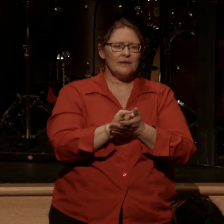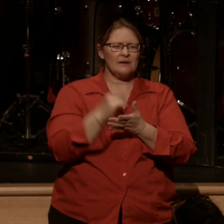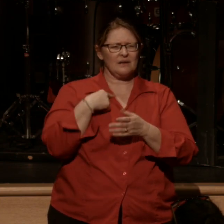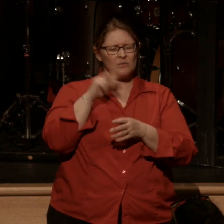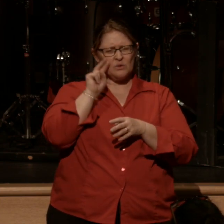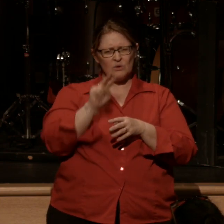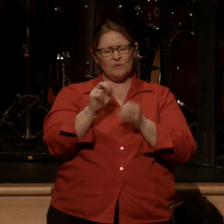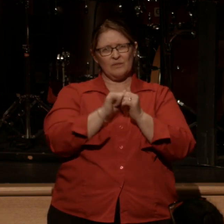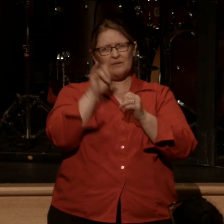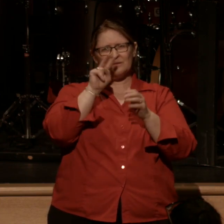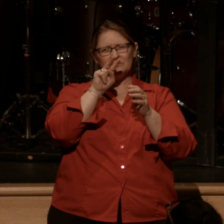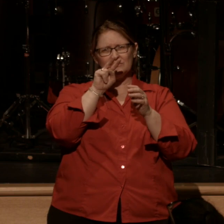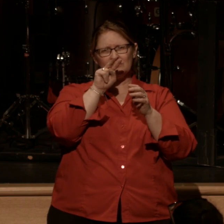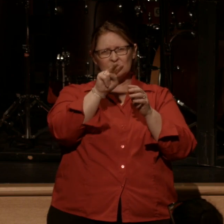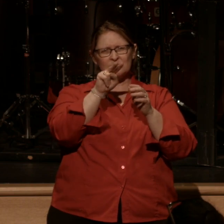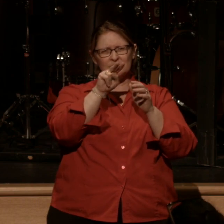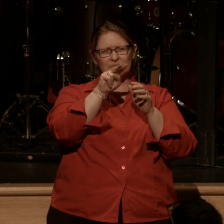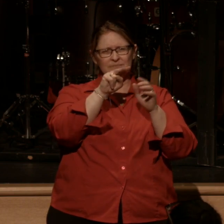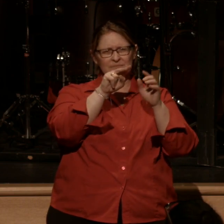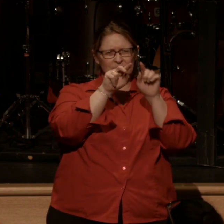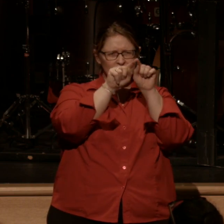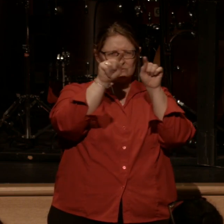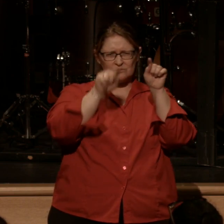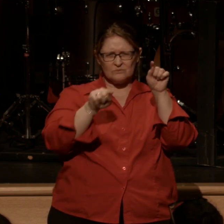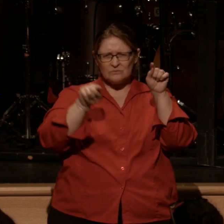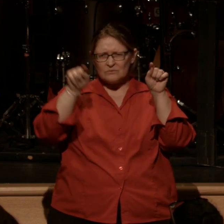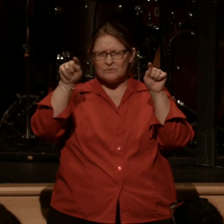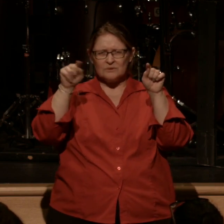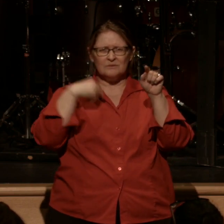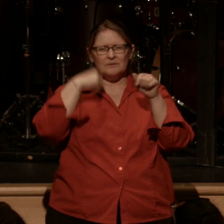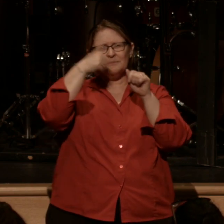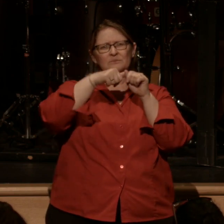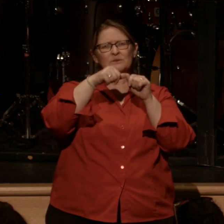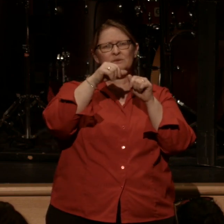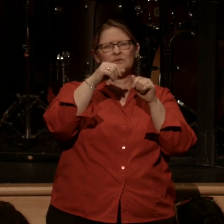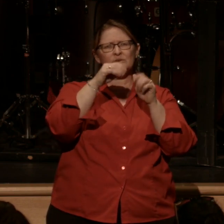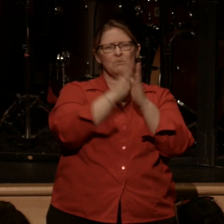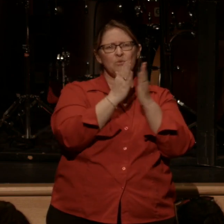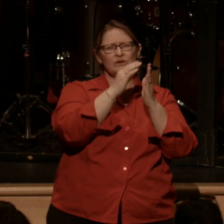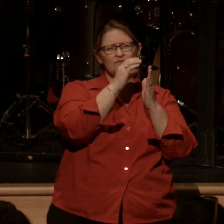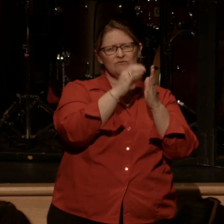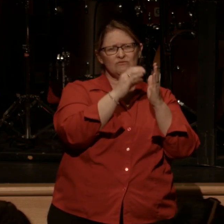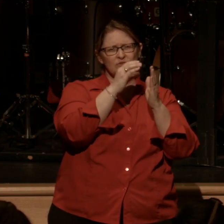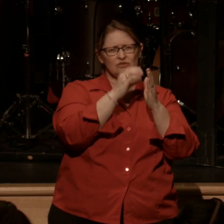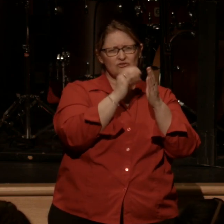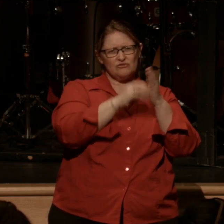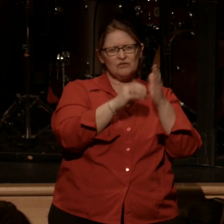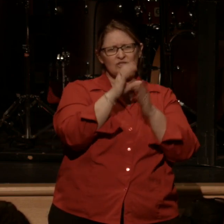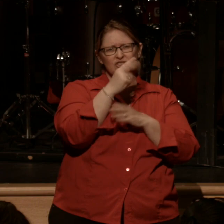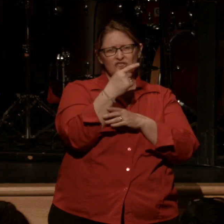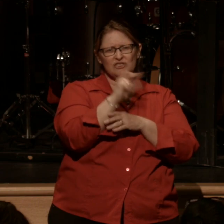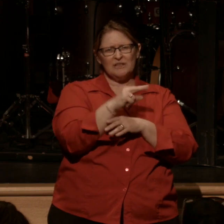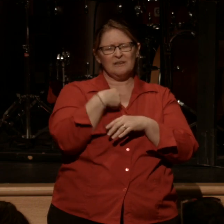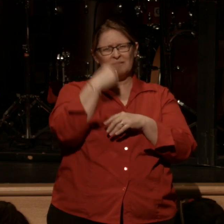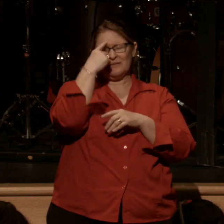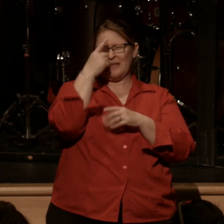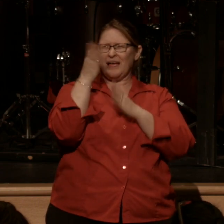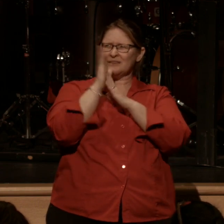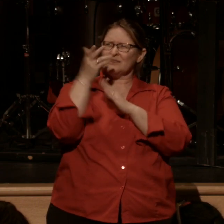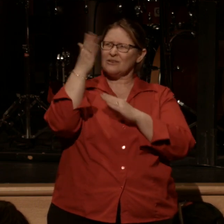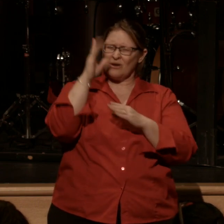this trajectory this week, again, reminding myself through the book of Genesis what God was doing, I was asking myself, where have I seen this